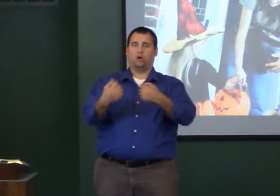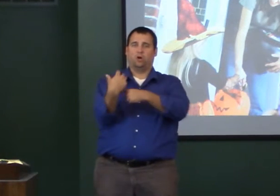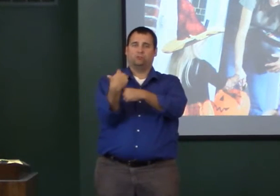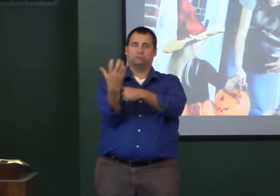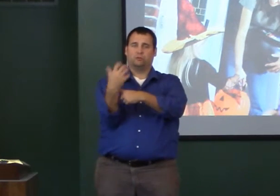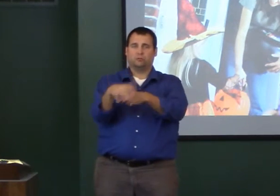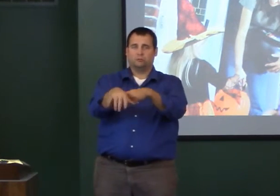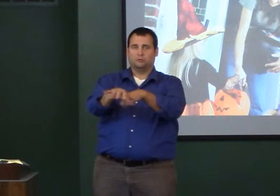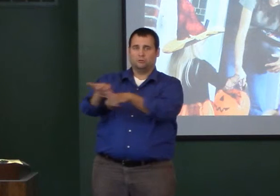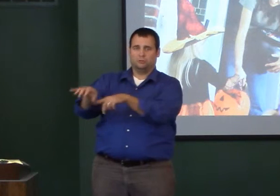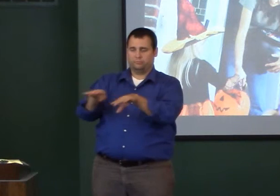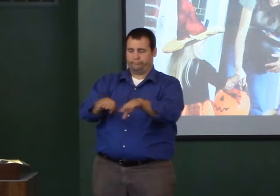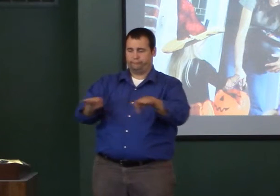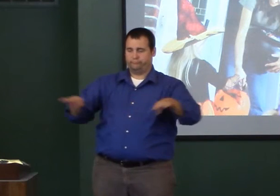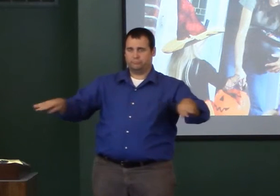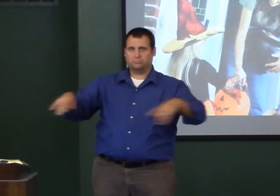know, car trunks.